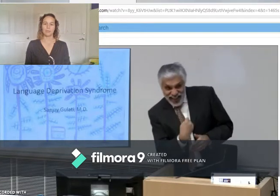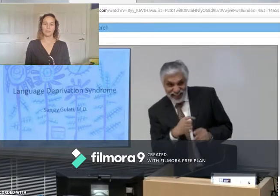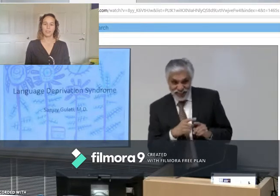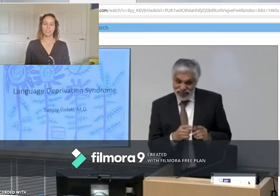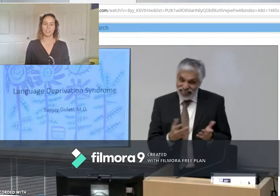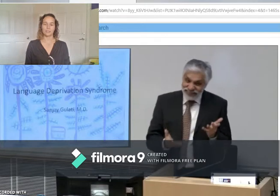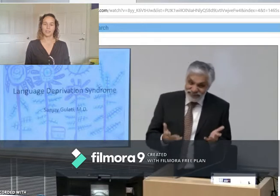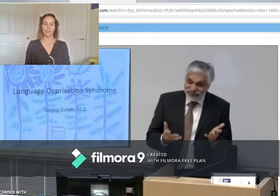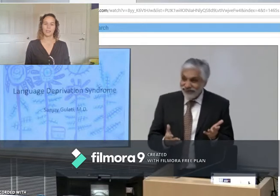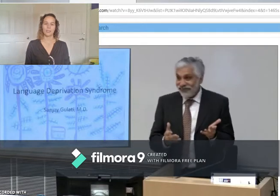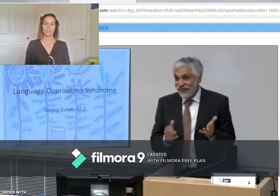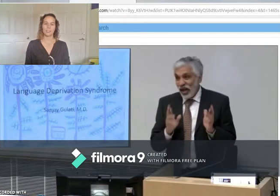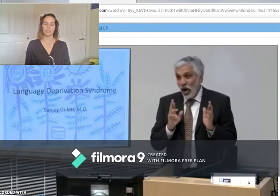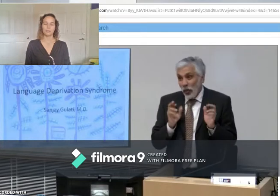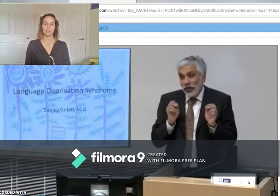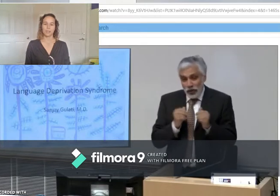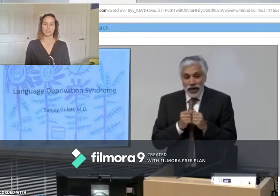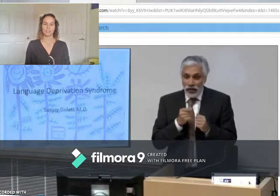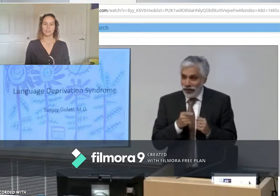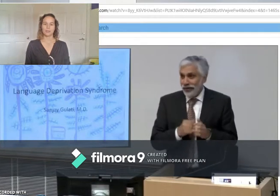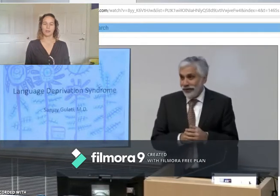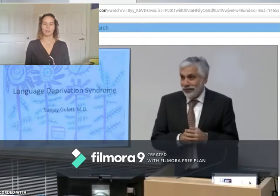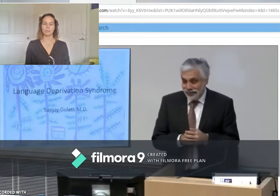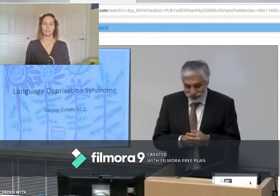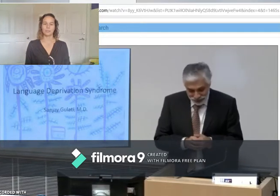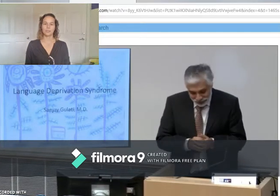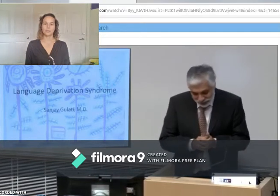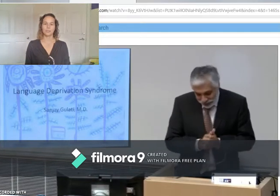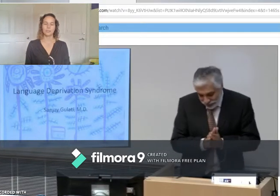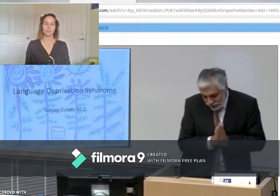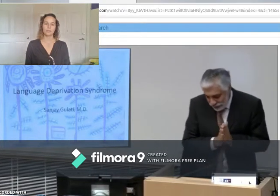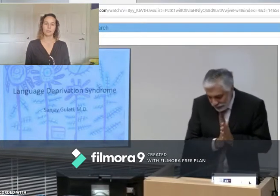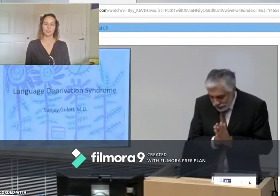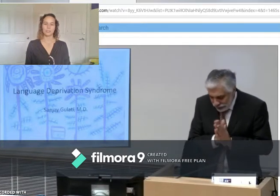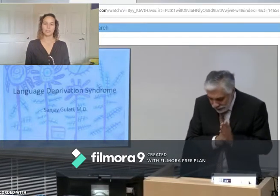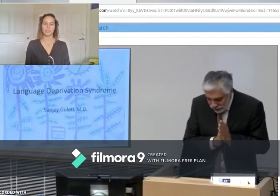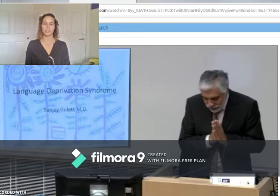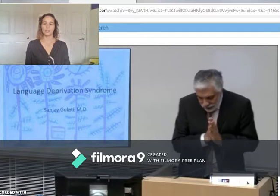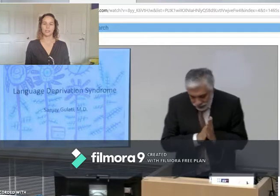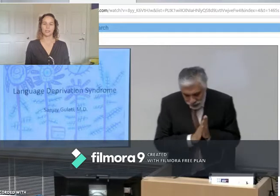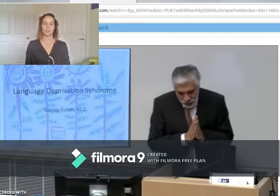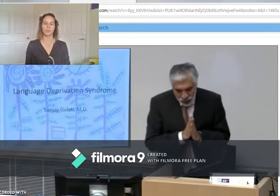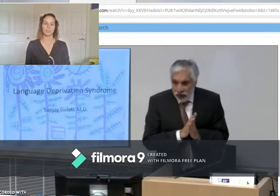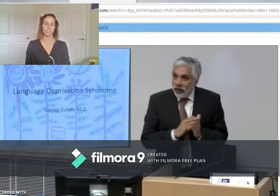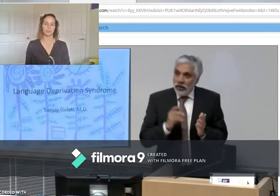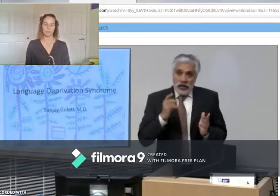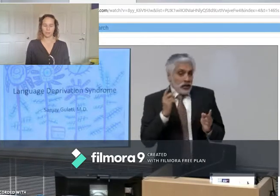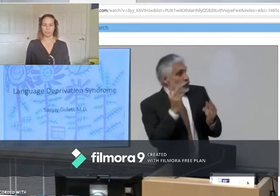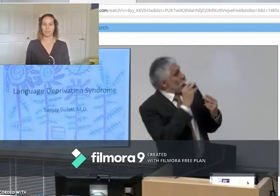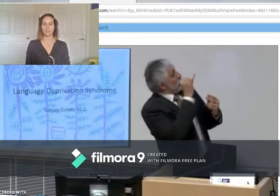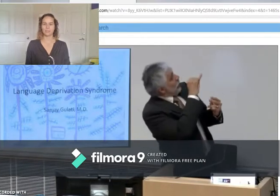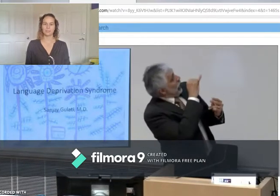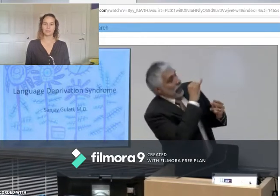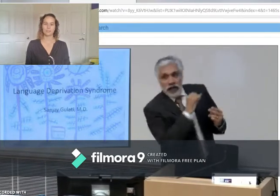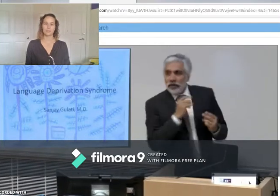picture, but when I asked her about that, she didn't quite understand the concept. So I used the picture, and I'm hoping that she'll be okay